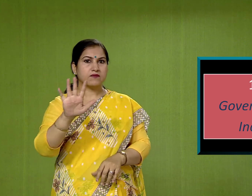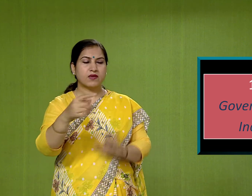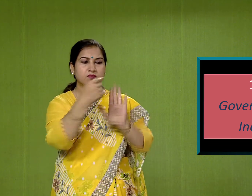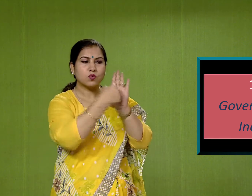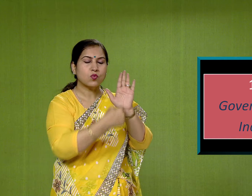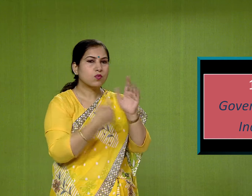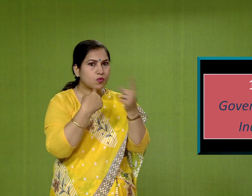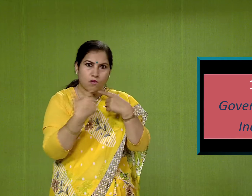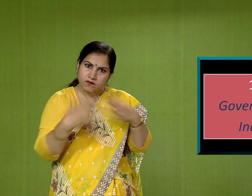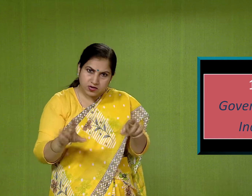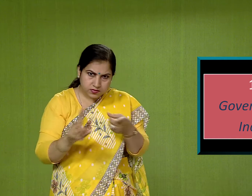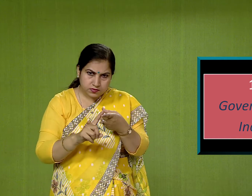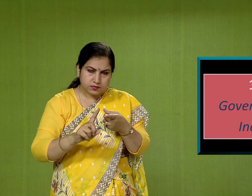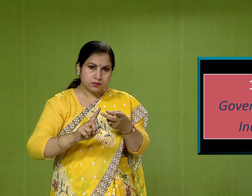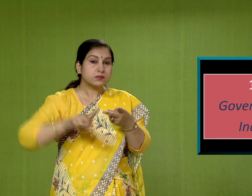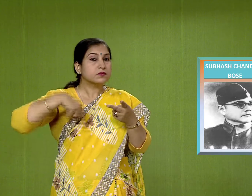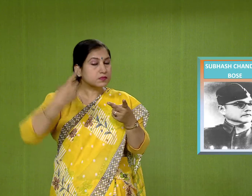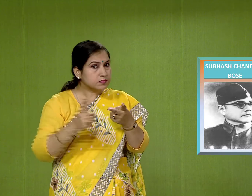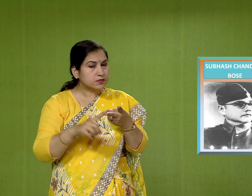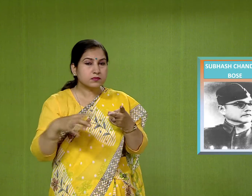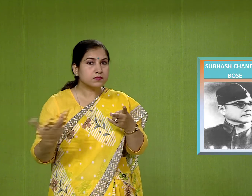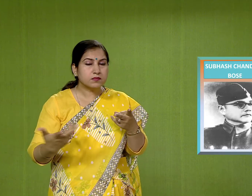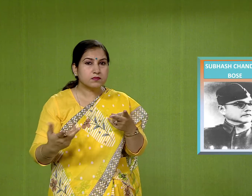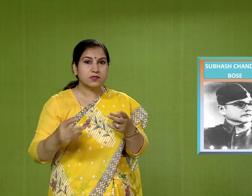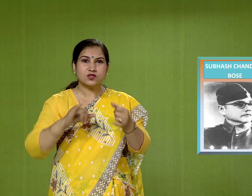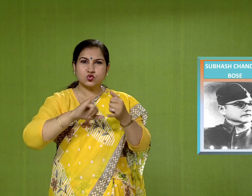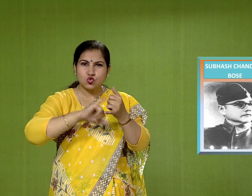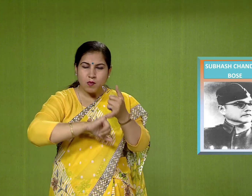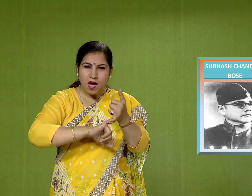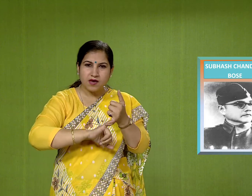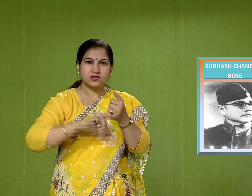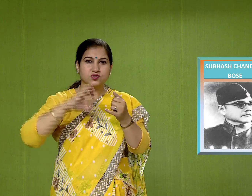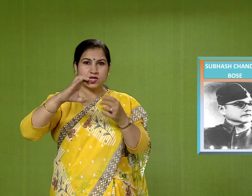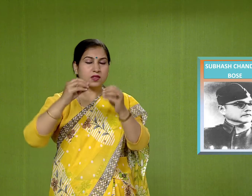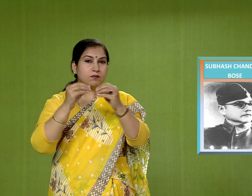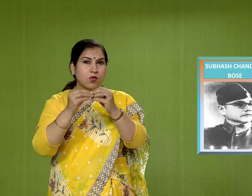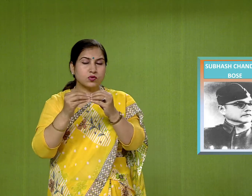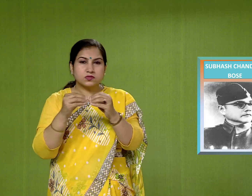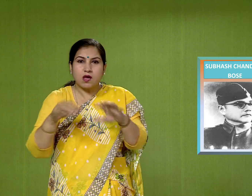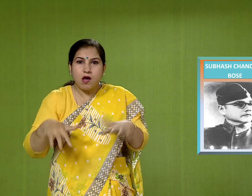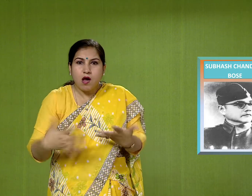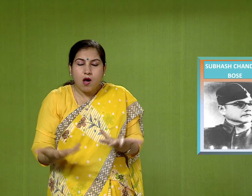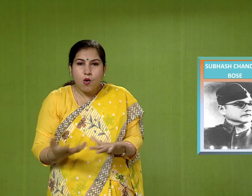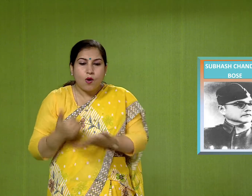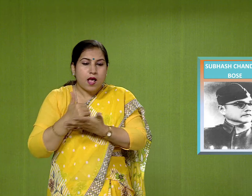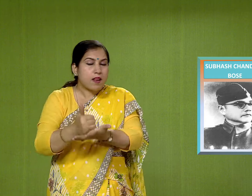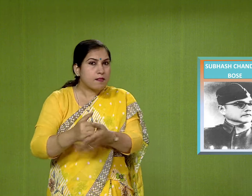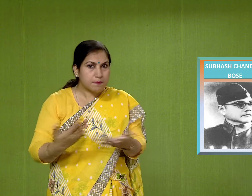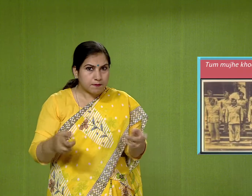We also discussed about the role of Subhash Chandra Bose and